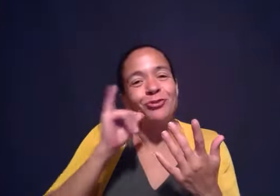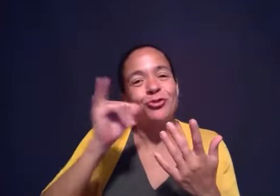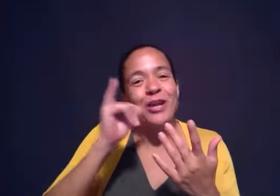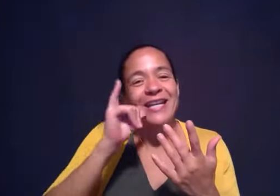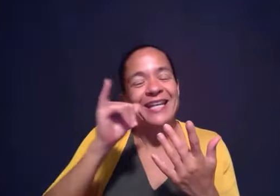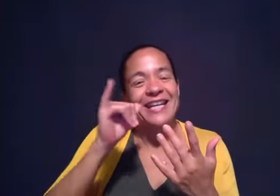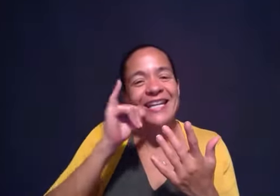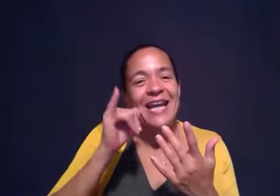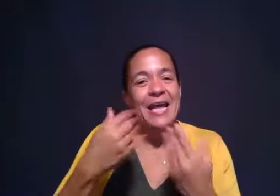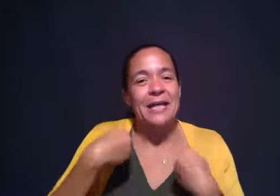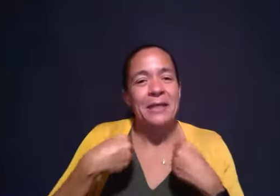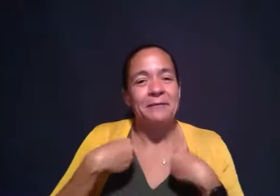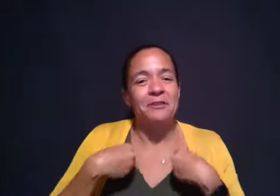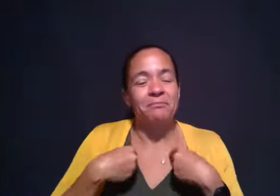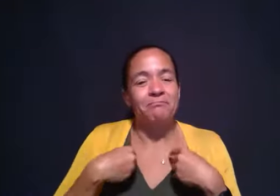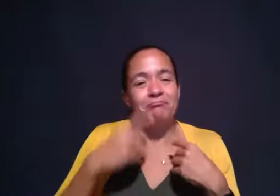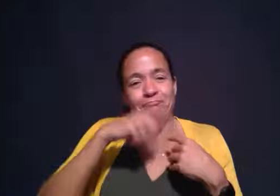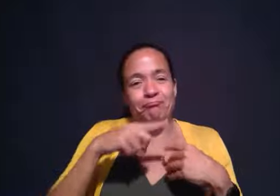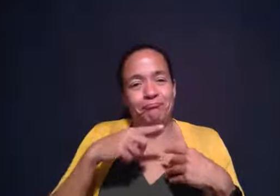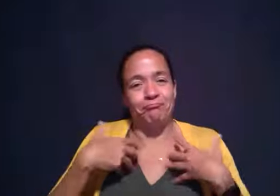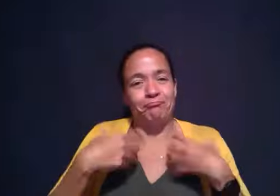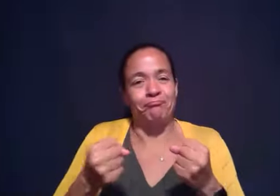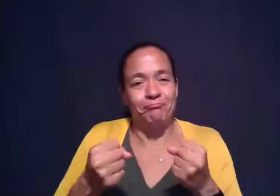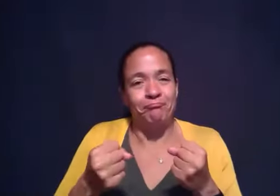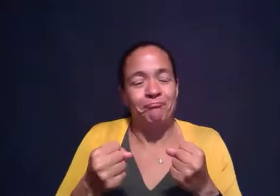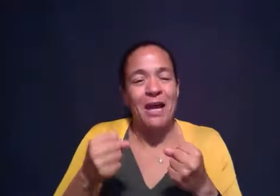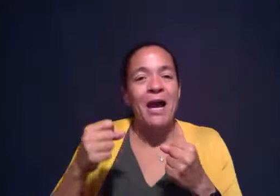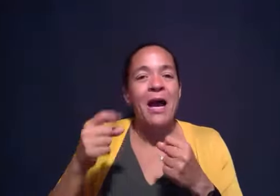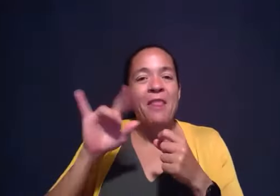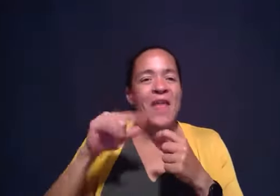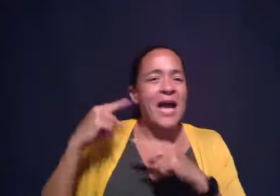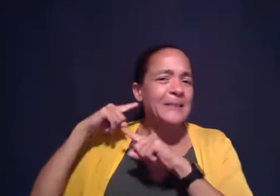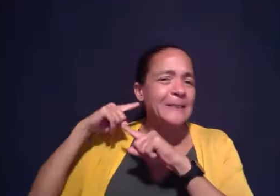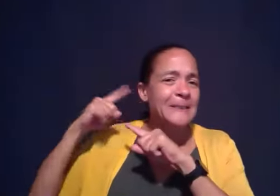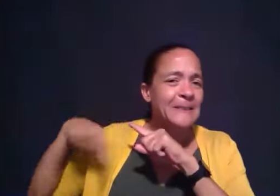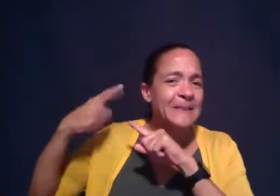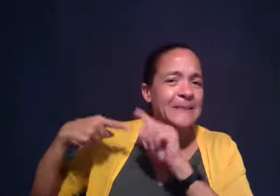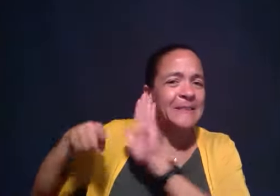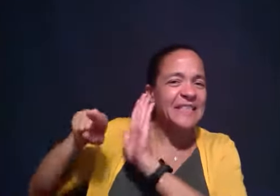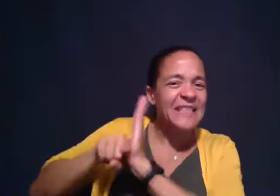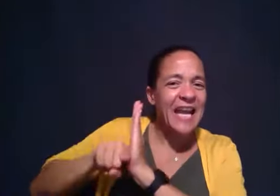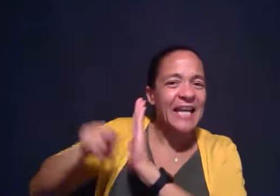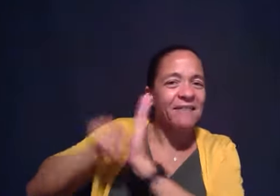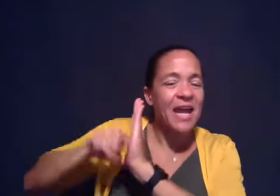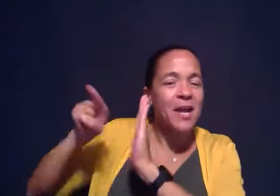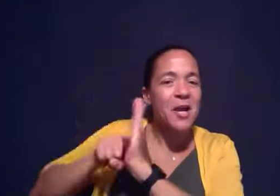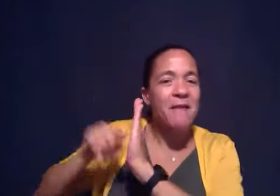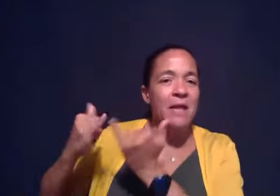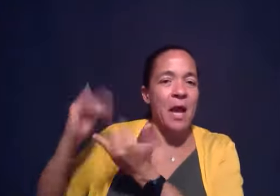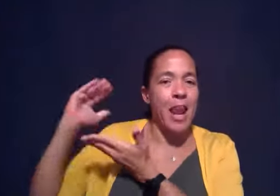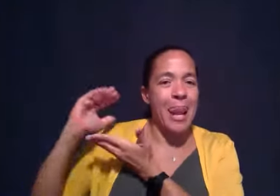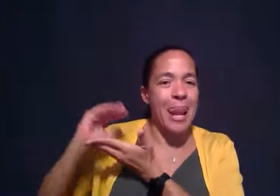all Jennifer radio that plays constantly, so that I can just be free, so that I